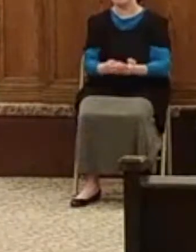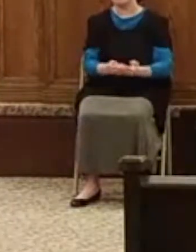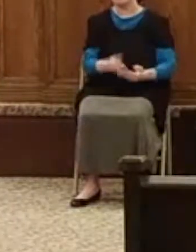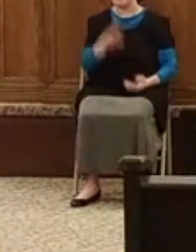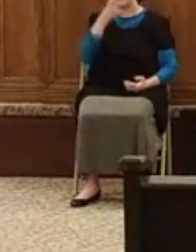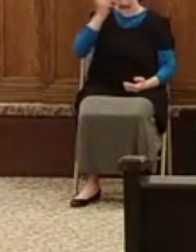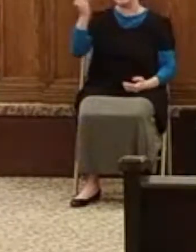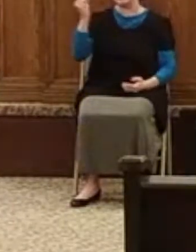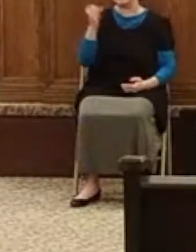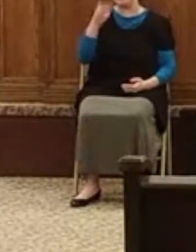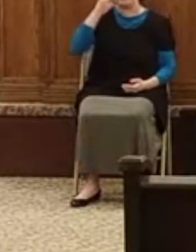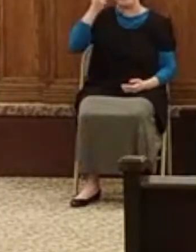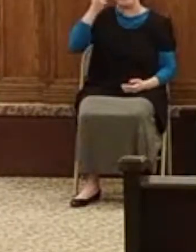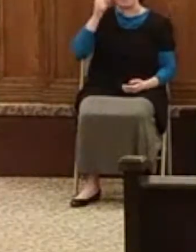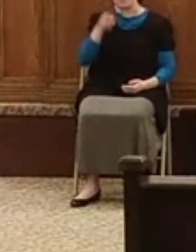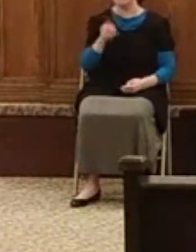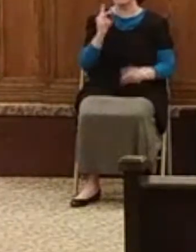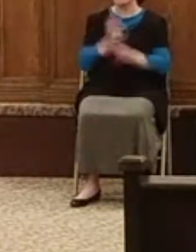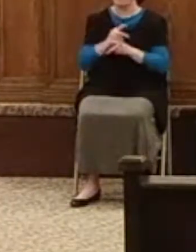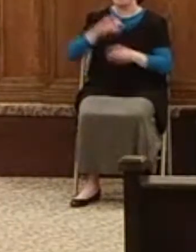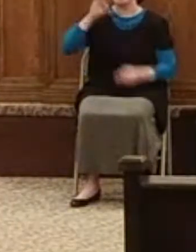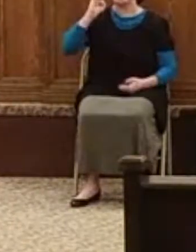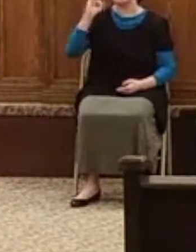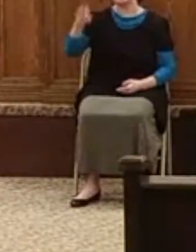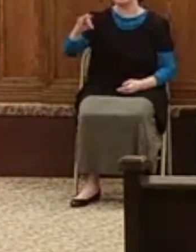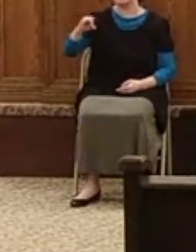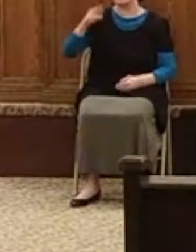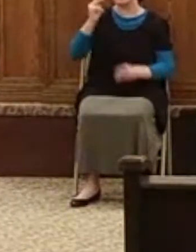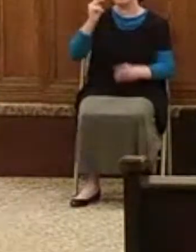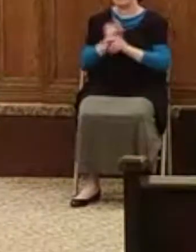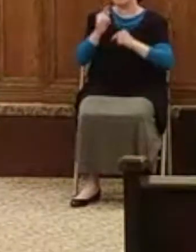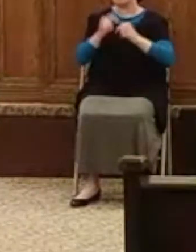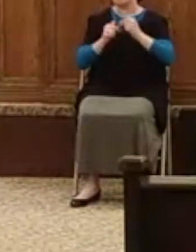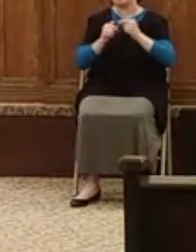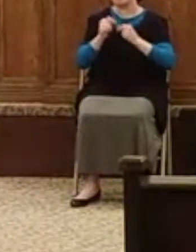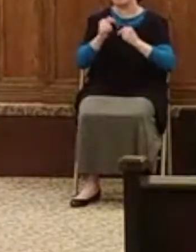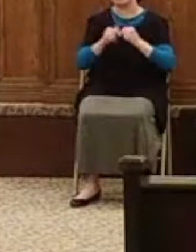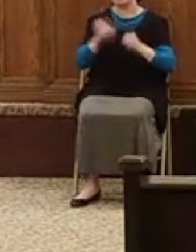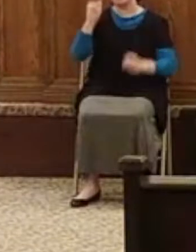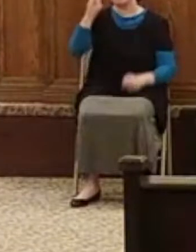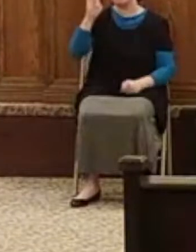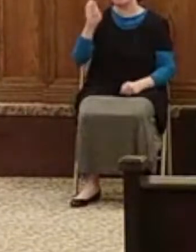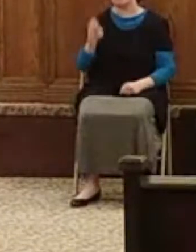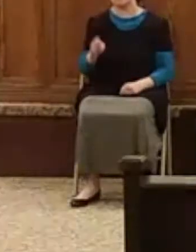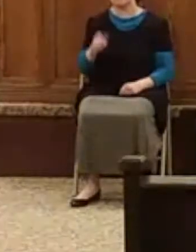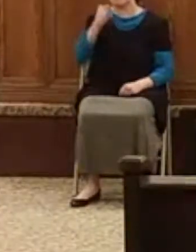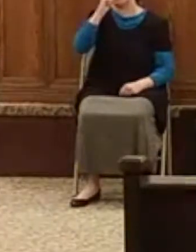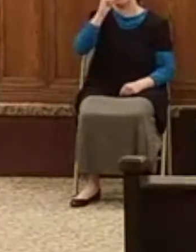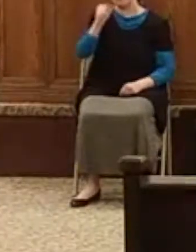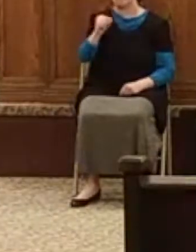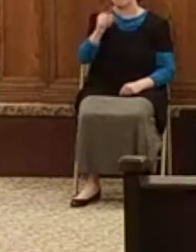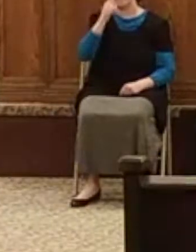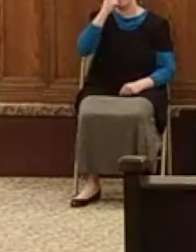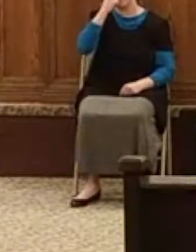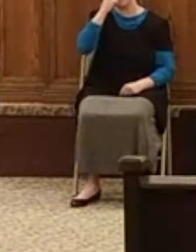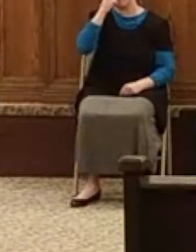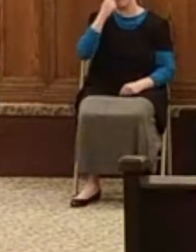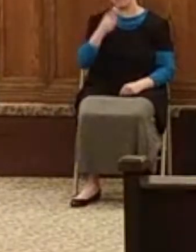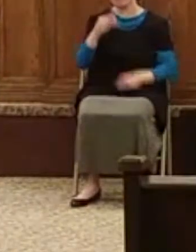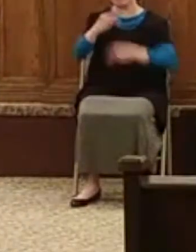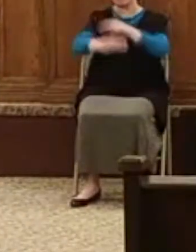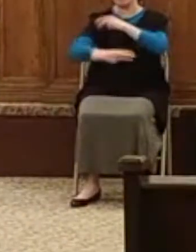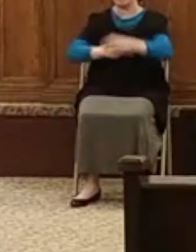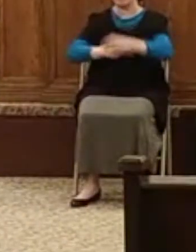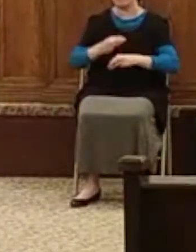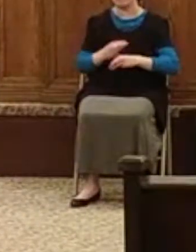and laughed at him. Amen. But he kept preaching and he kept building. Abraham could tell you about the type